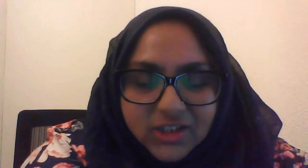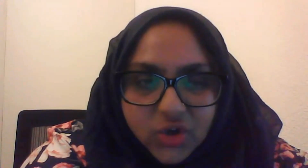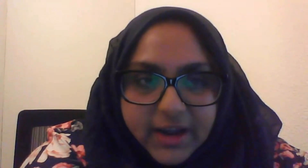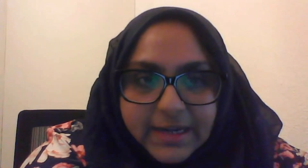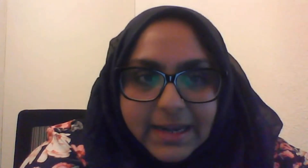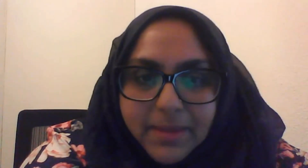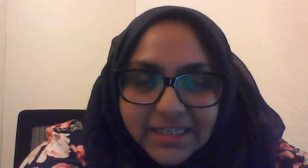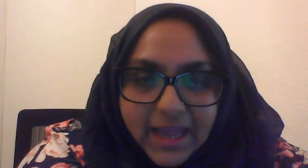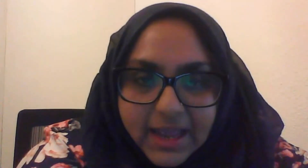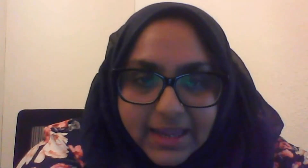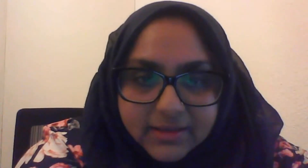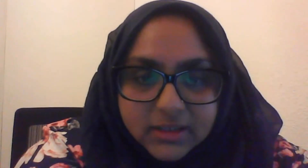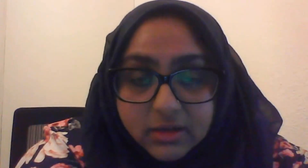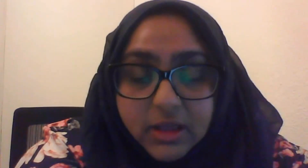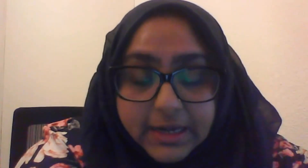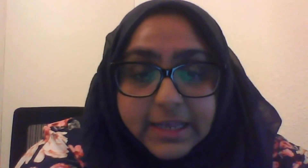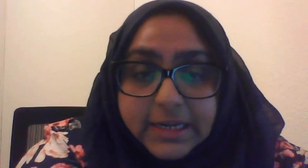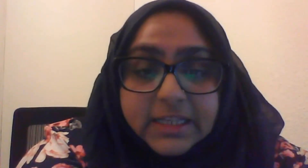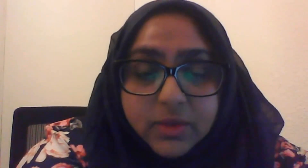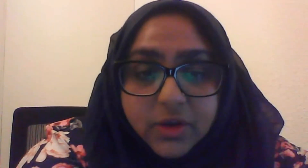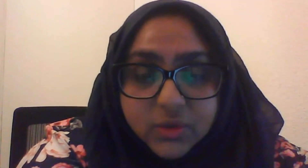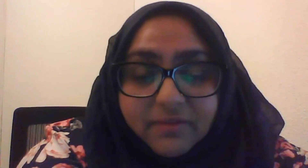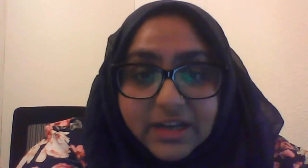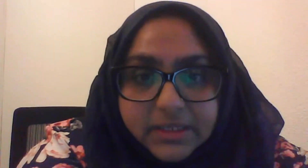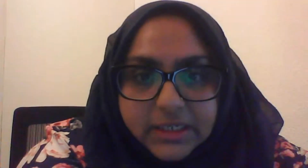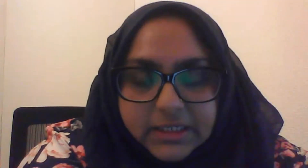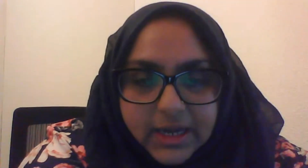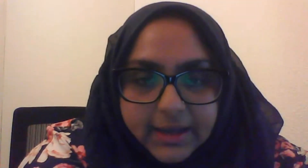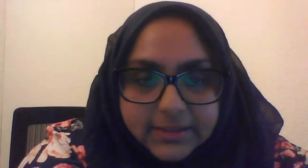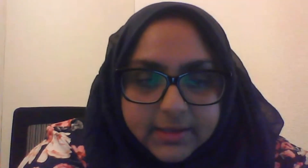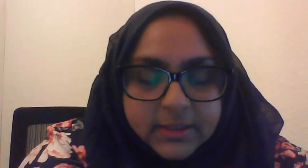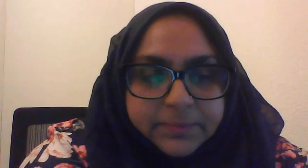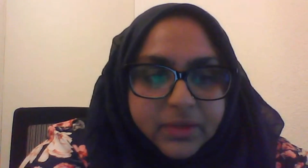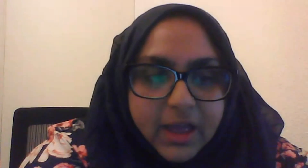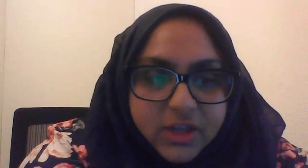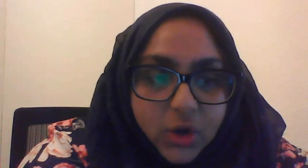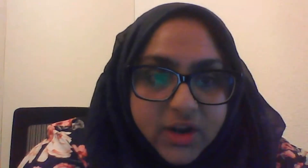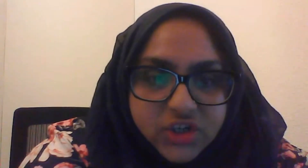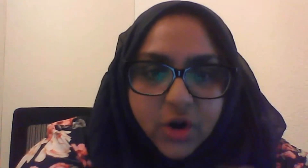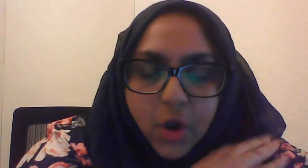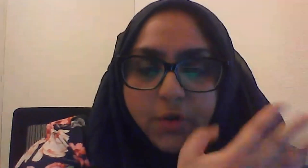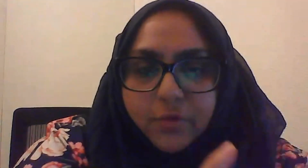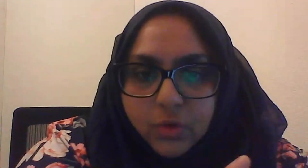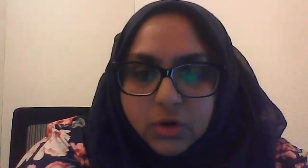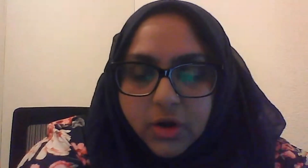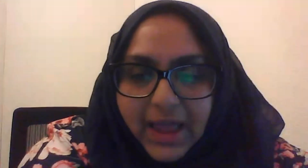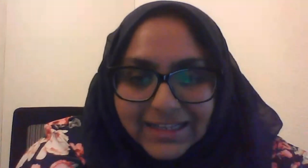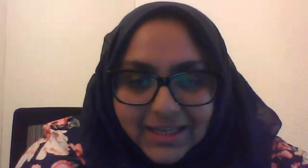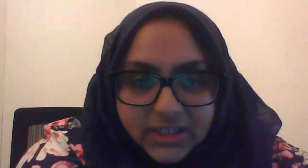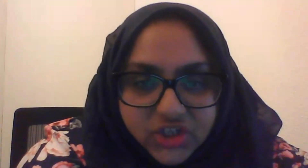to try and mitigate against, at least with those who have limited internet access. I think your question overall on access in